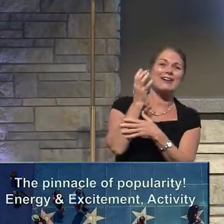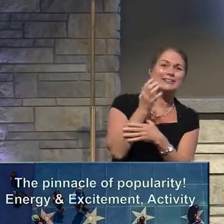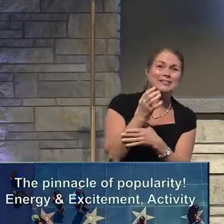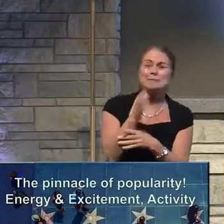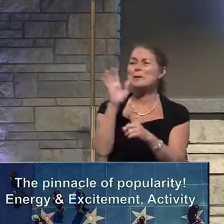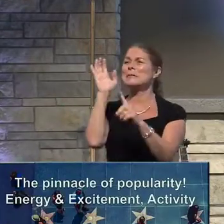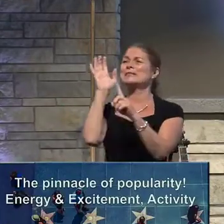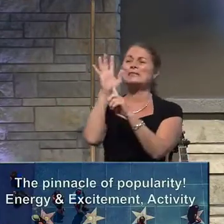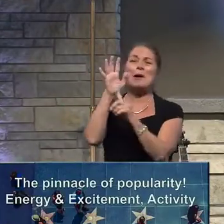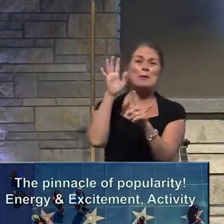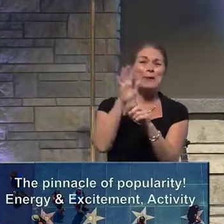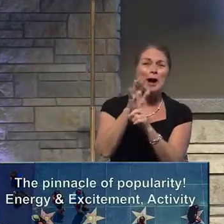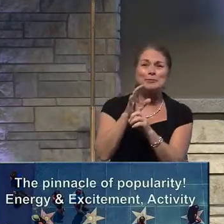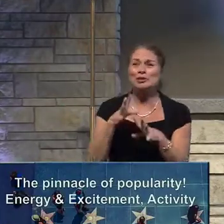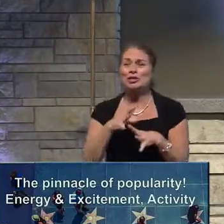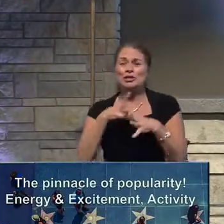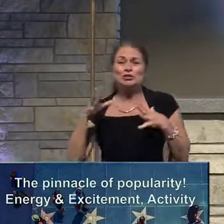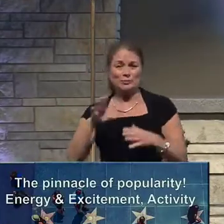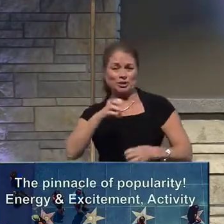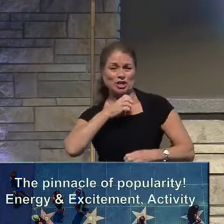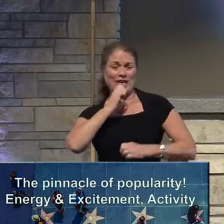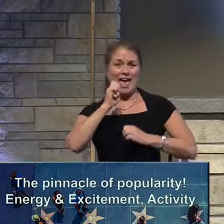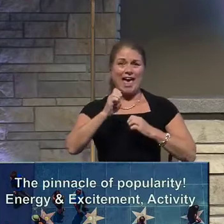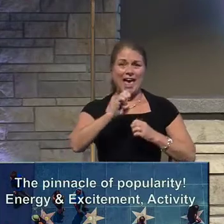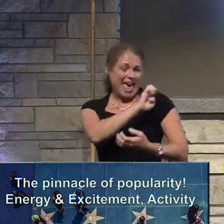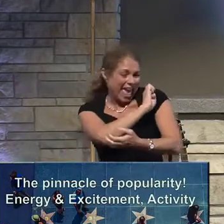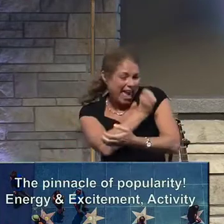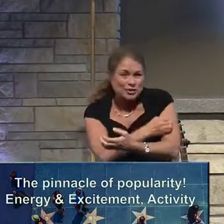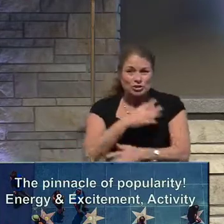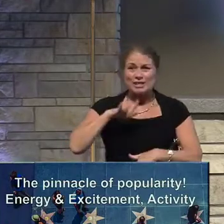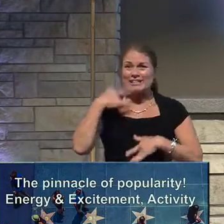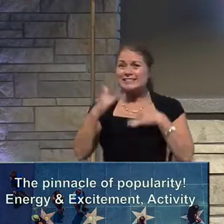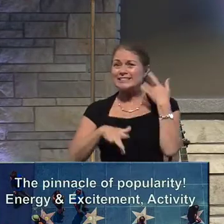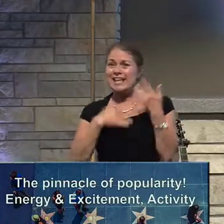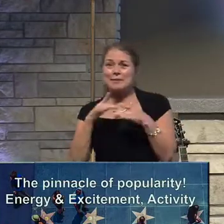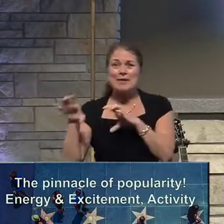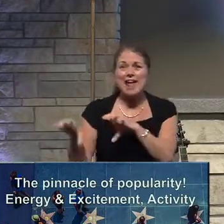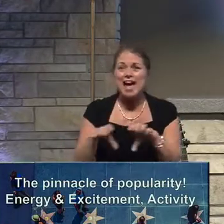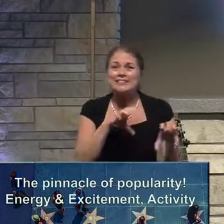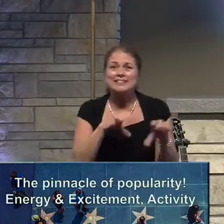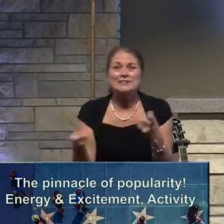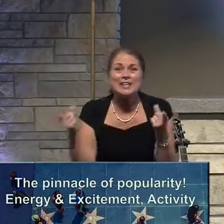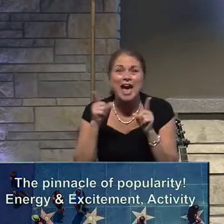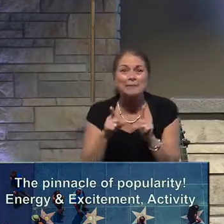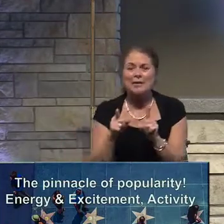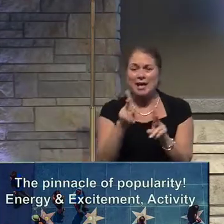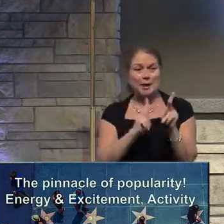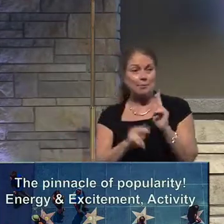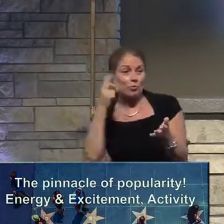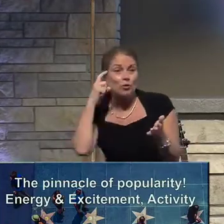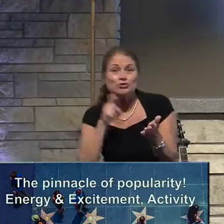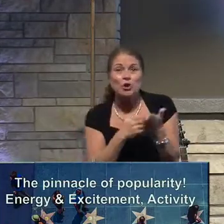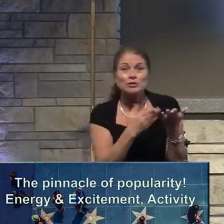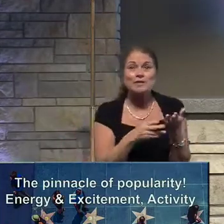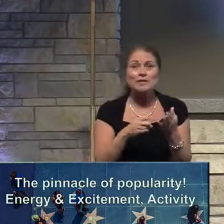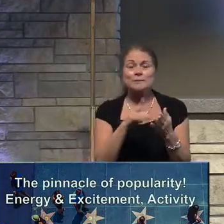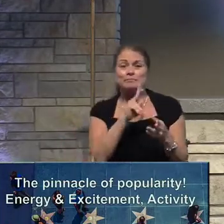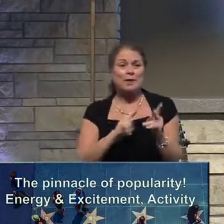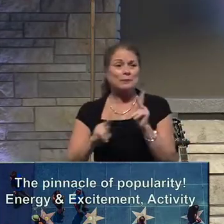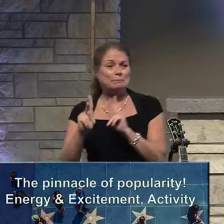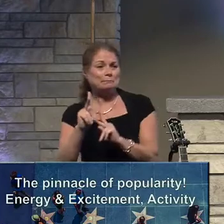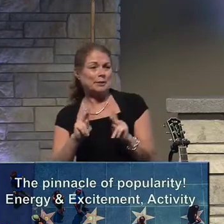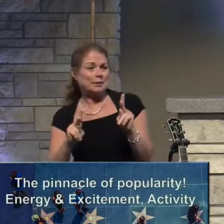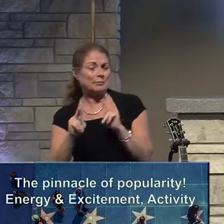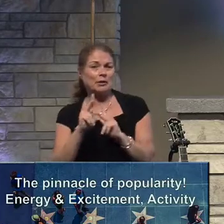was all kinds of energy, all kinds of excitement, all kinds of activity going on. People were taking notice. The movement was gaining